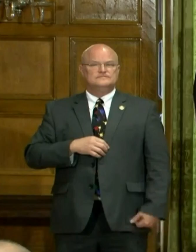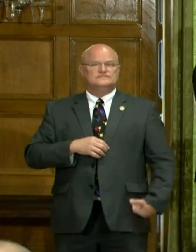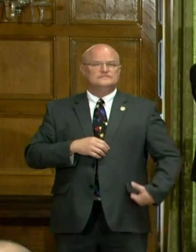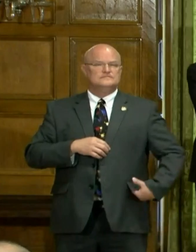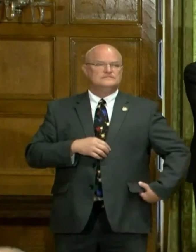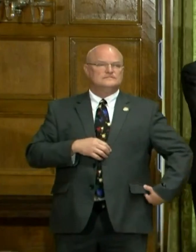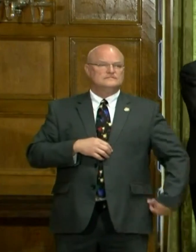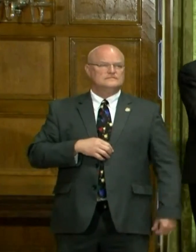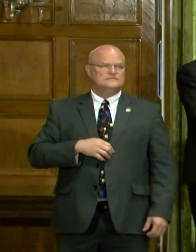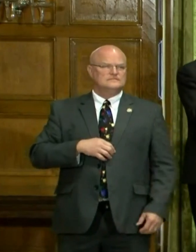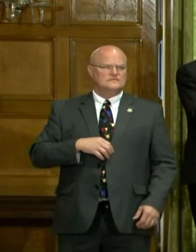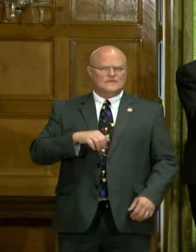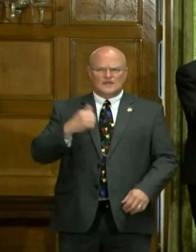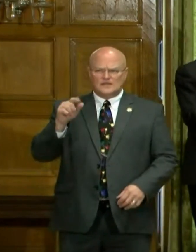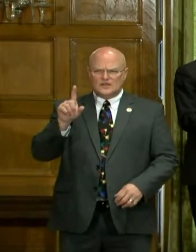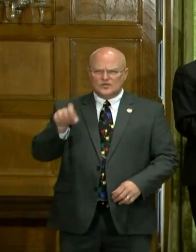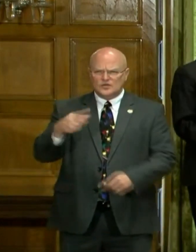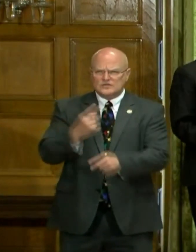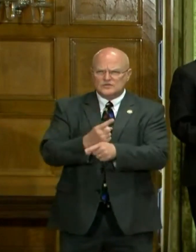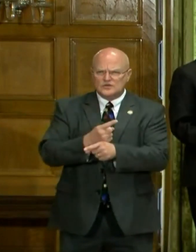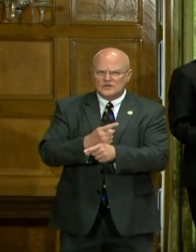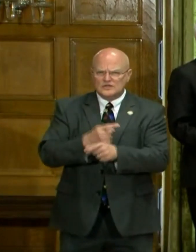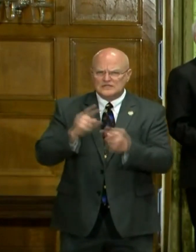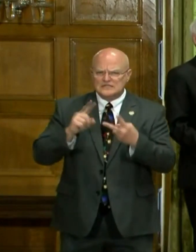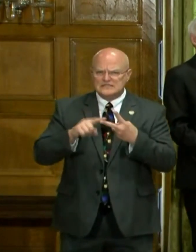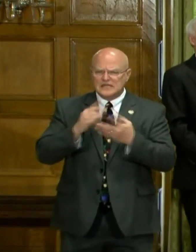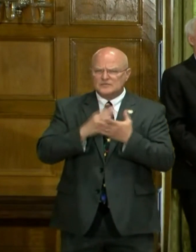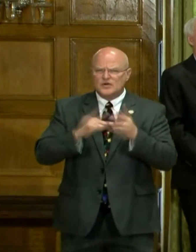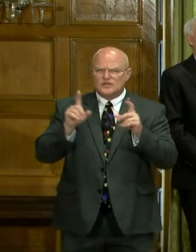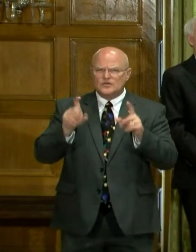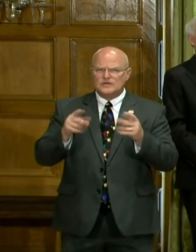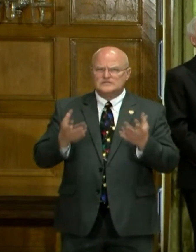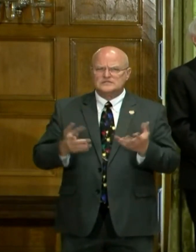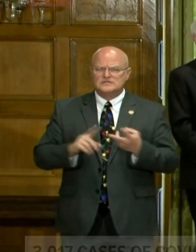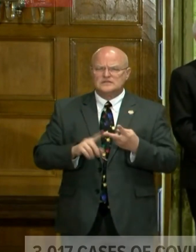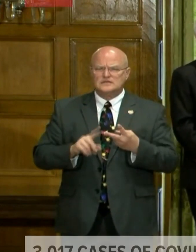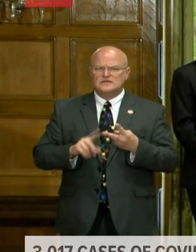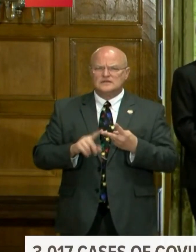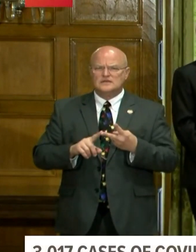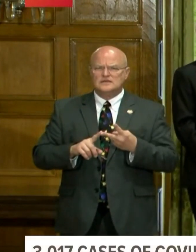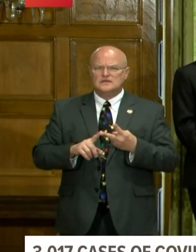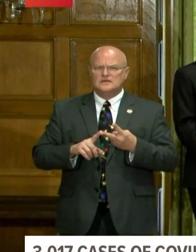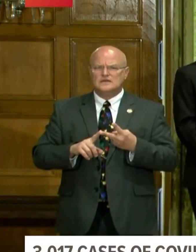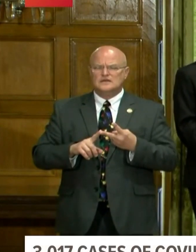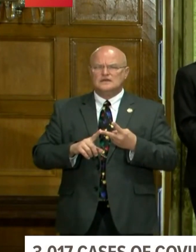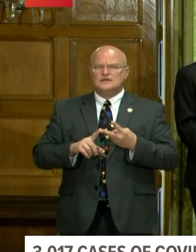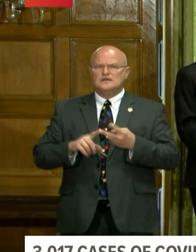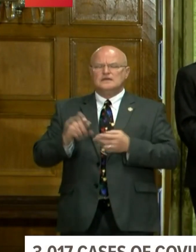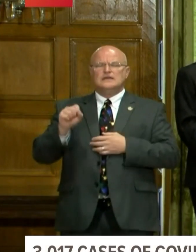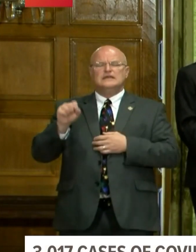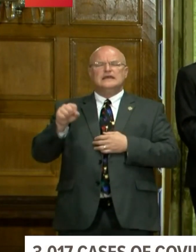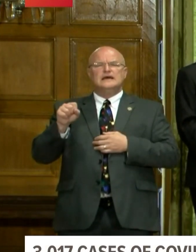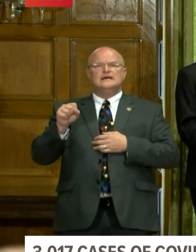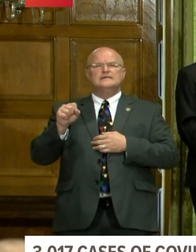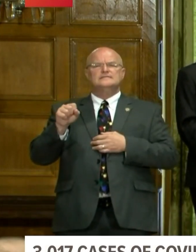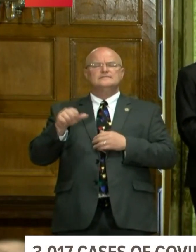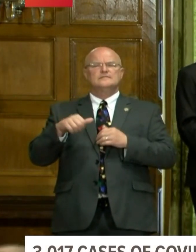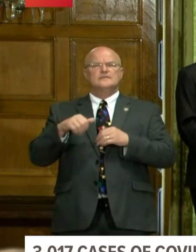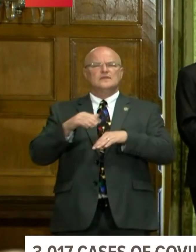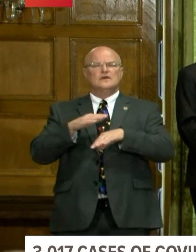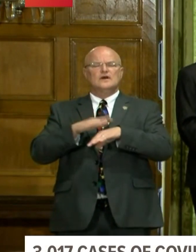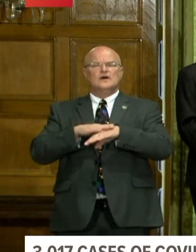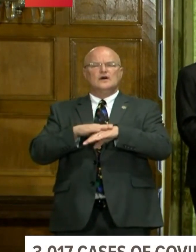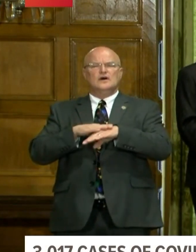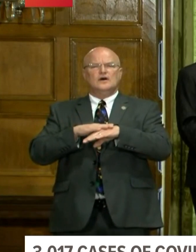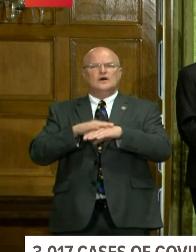And he had another question, I think. Was there a second question? Yeah, the other question was how on